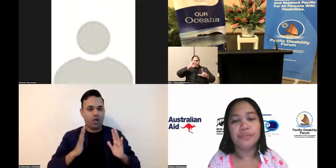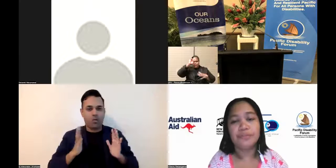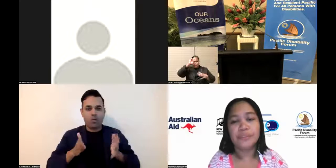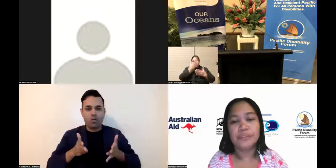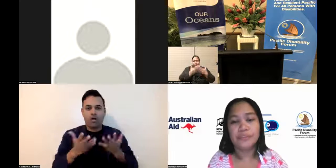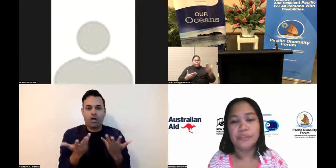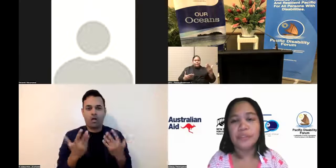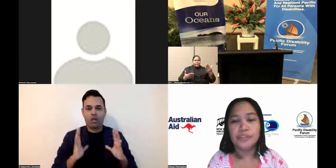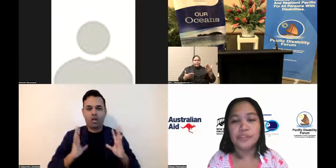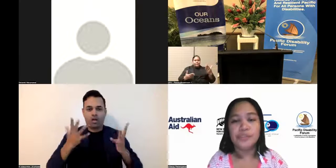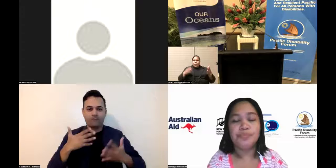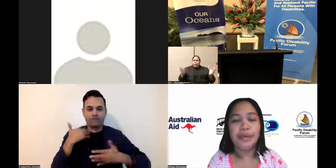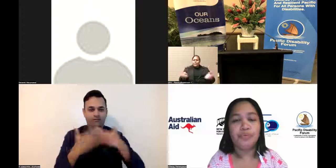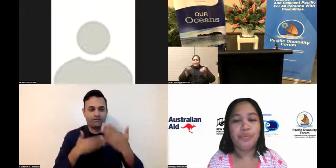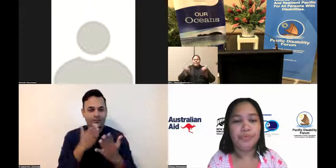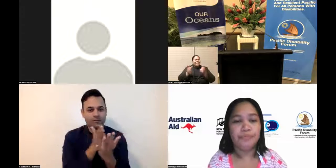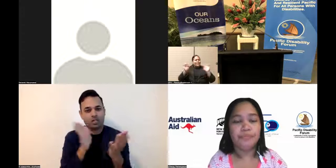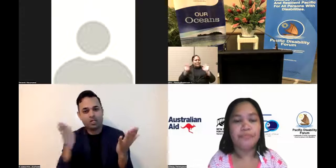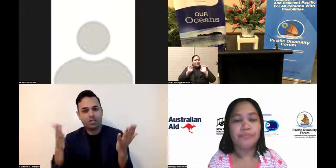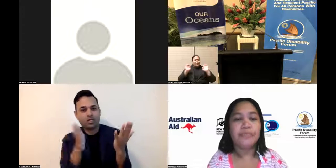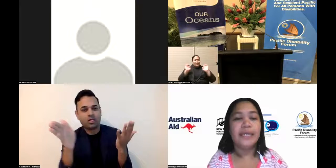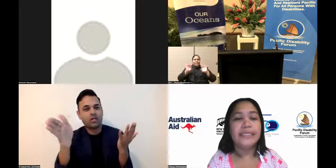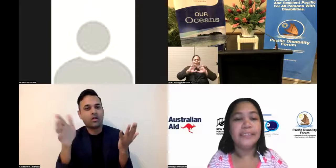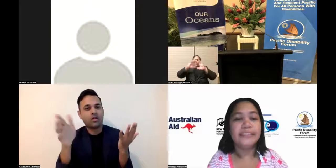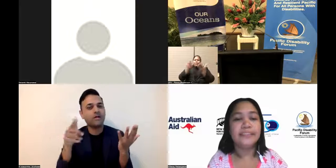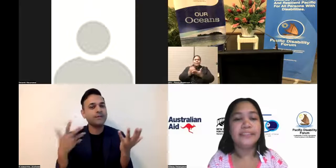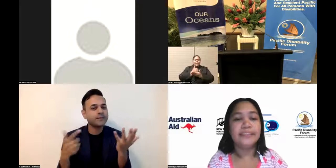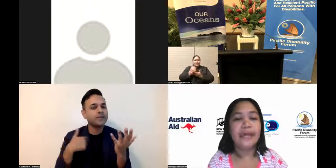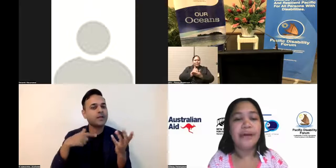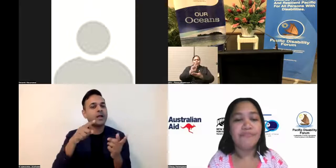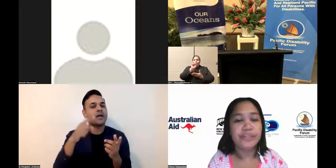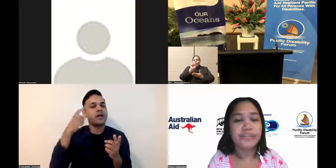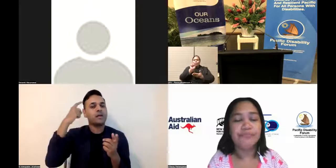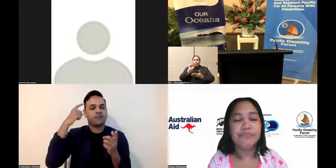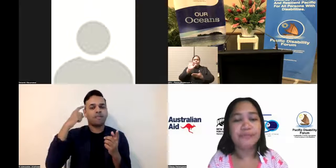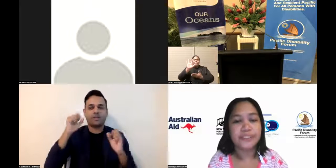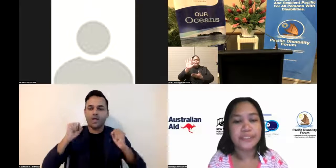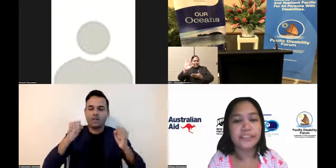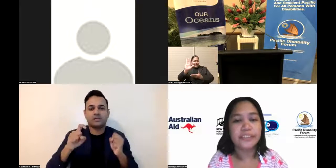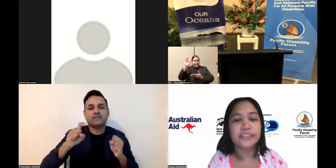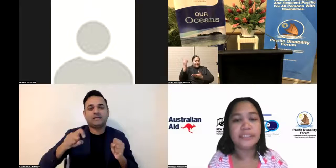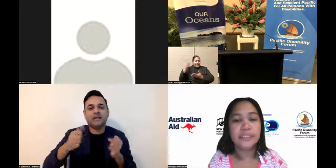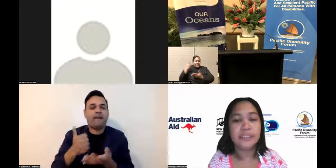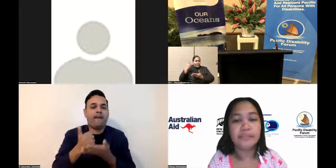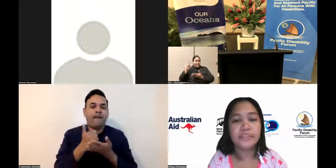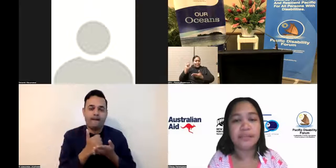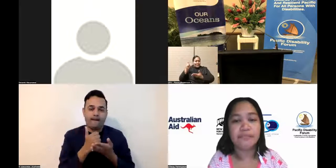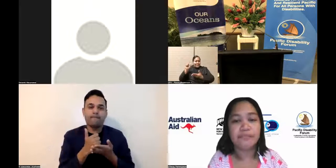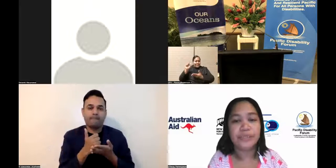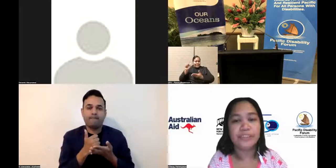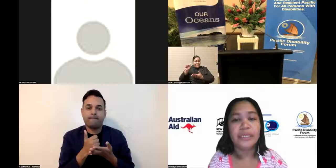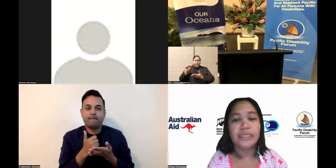1.5 degrees Celsius pathway. Excellencies, effective, resilient, and